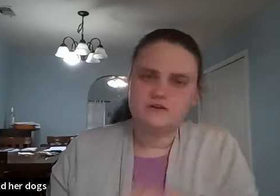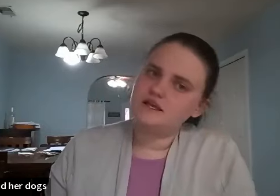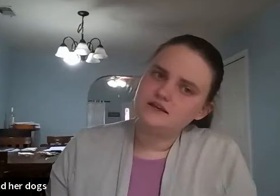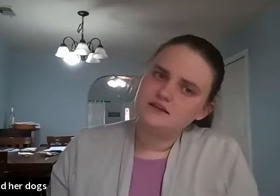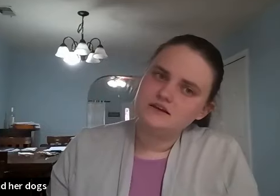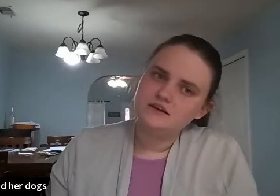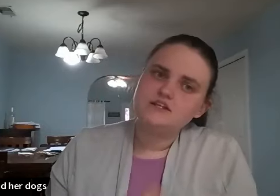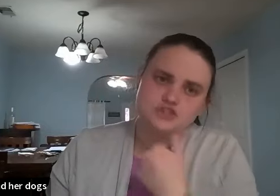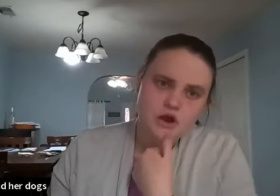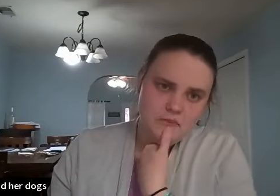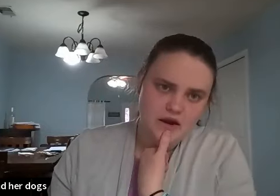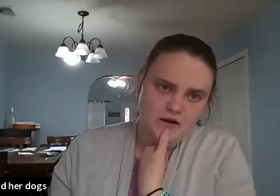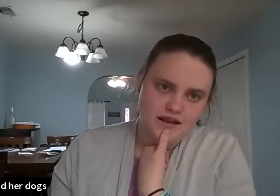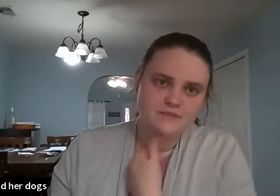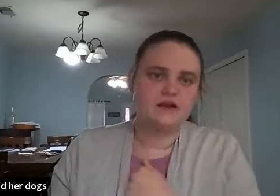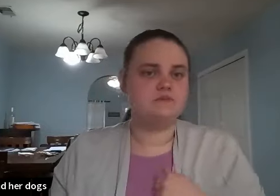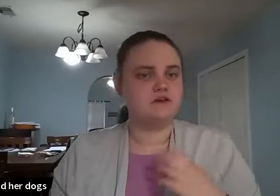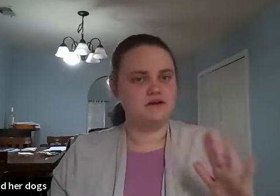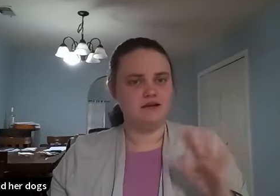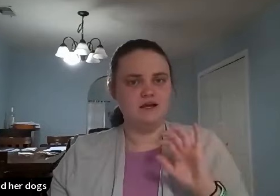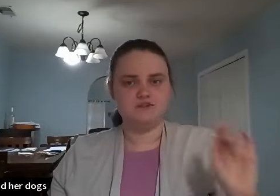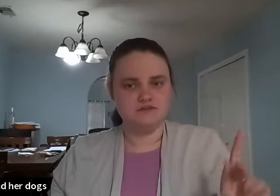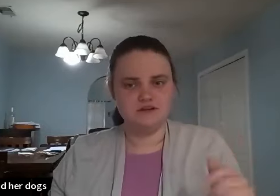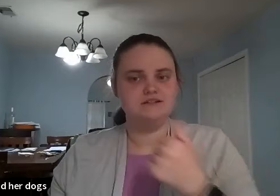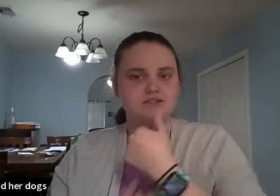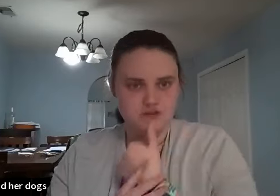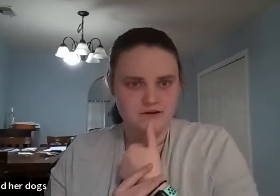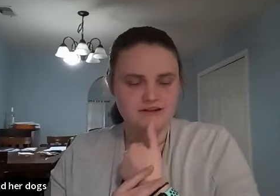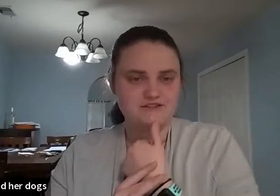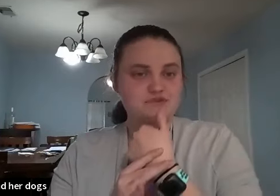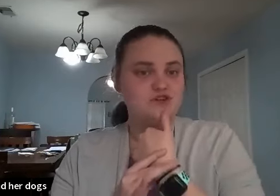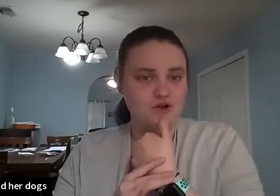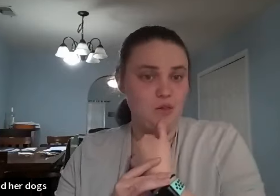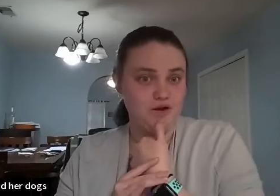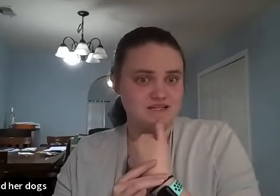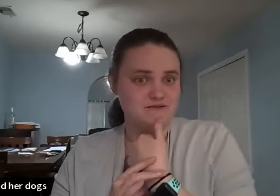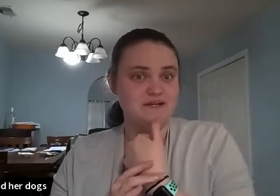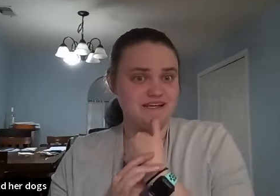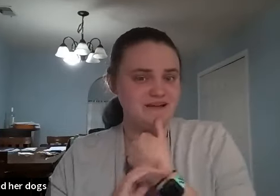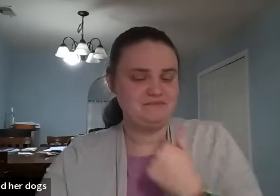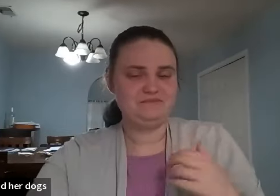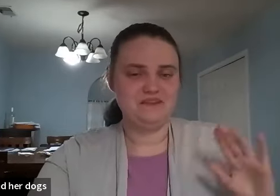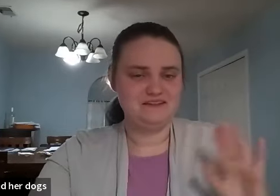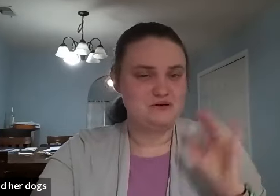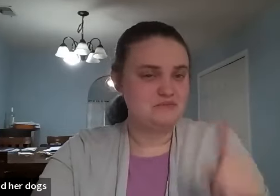like, strawberry. And I'm like, okay, I'm sorry. I'm so sorry. Strawberry. So this one took a long time for me to get. So I'm